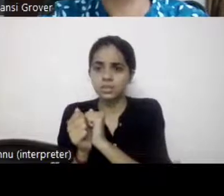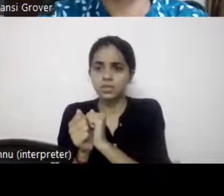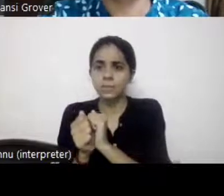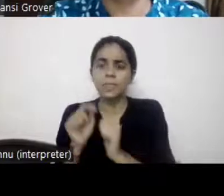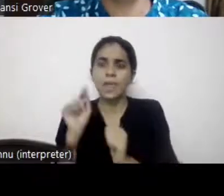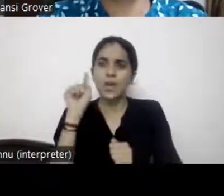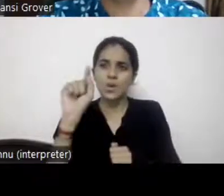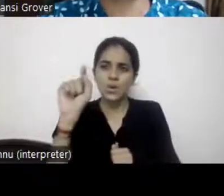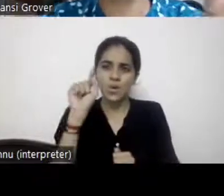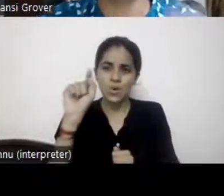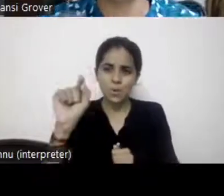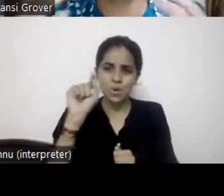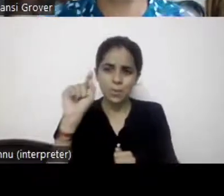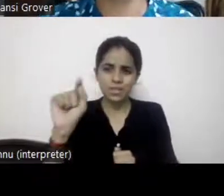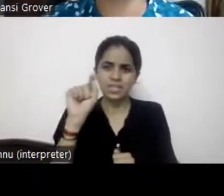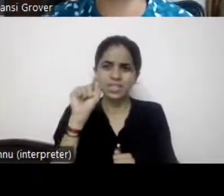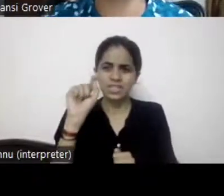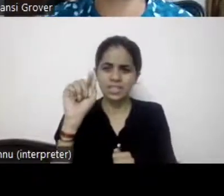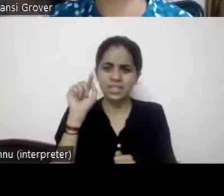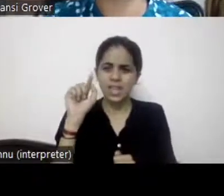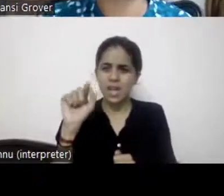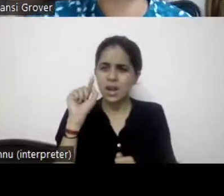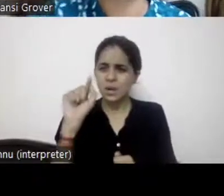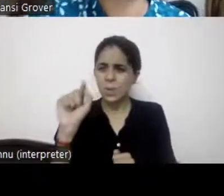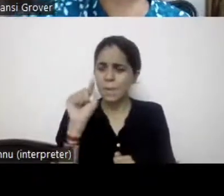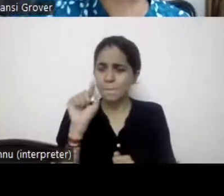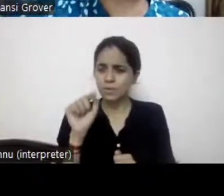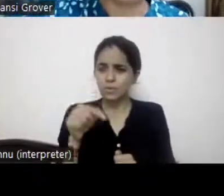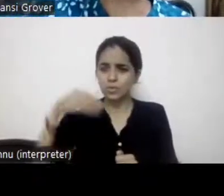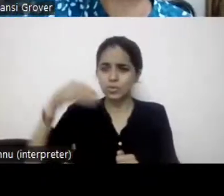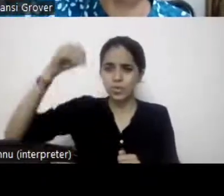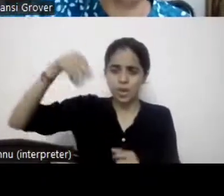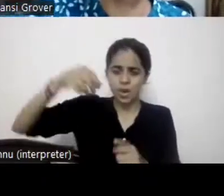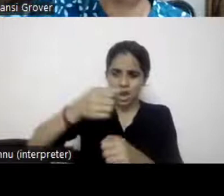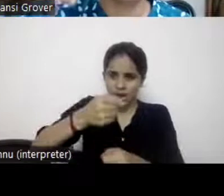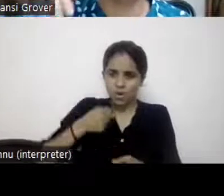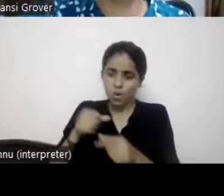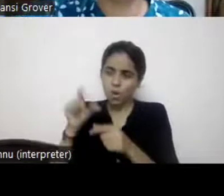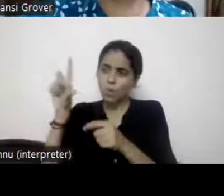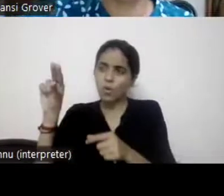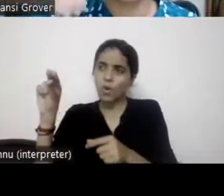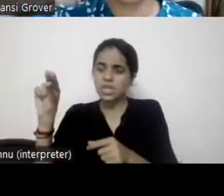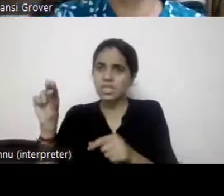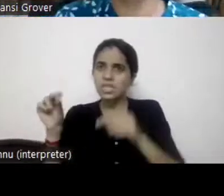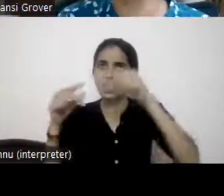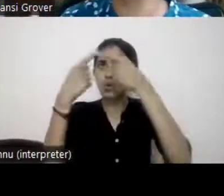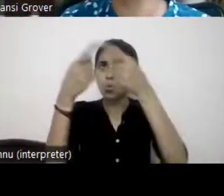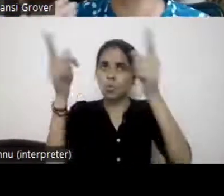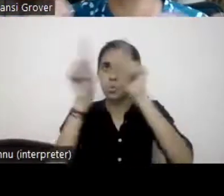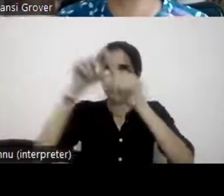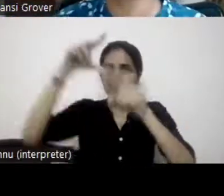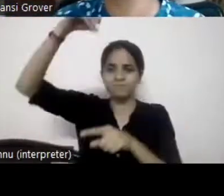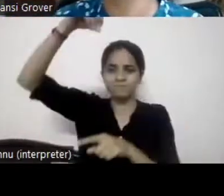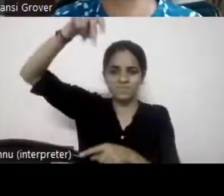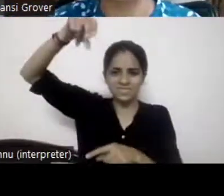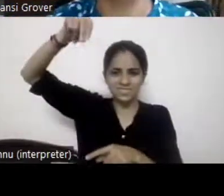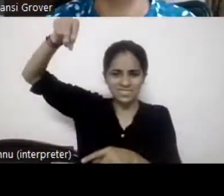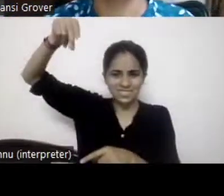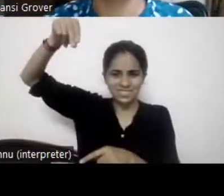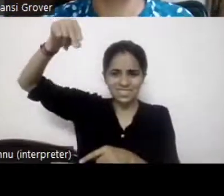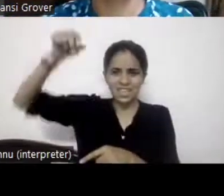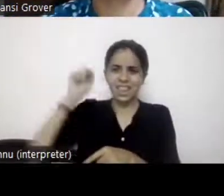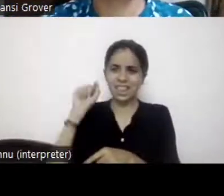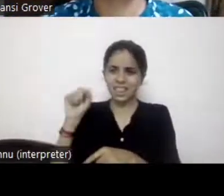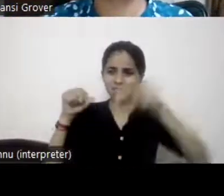doorbells, they would not have doorbells, they would have door lights there. So their world is the world of